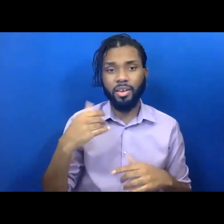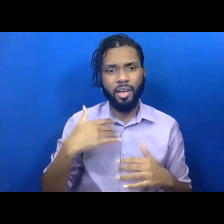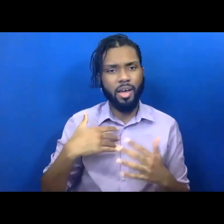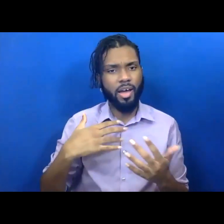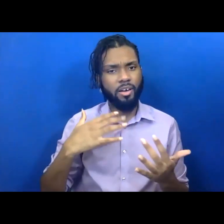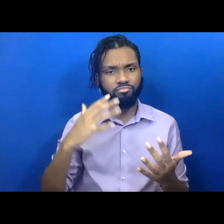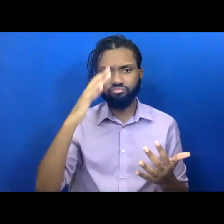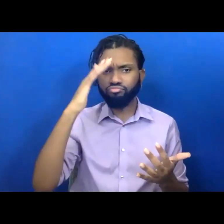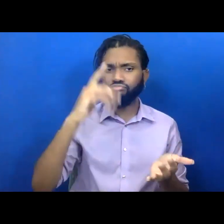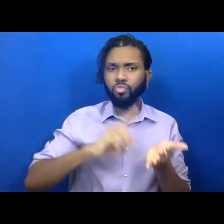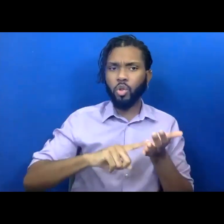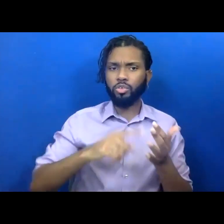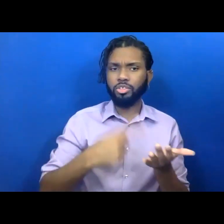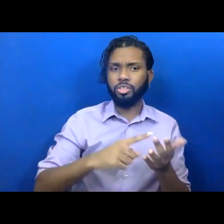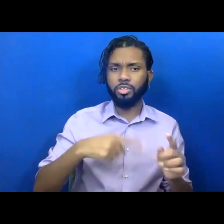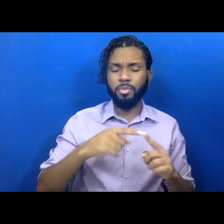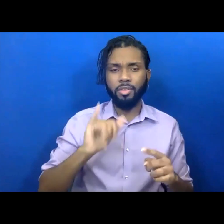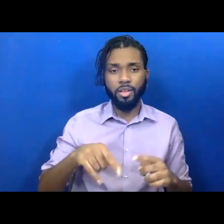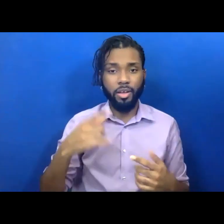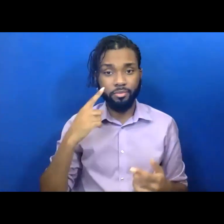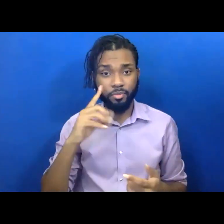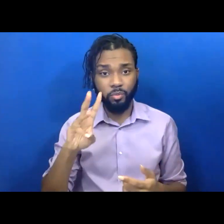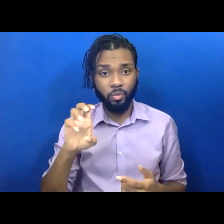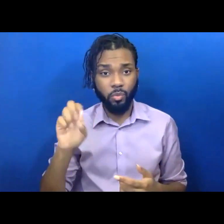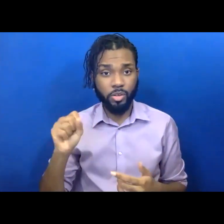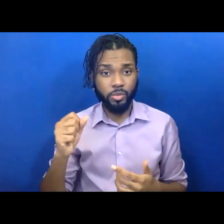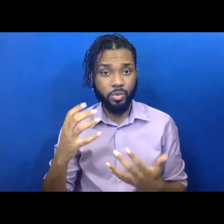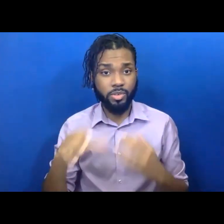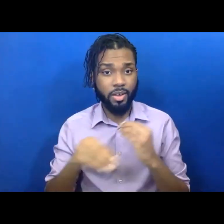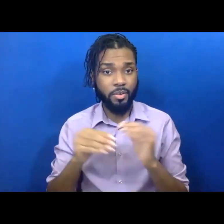and add some more to that conversation.